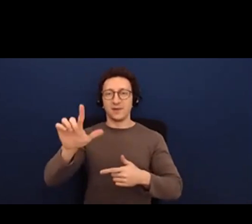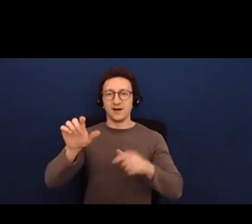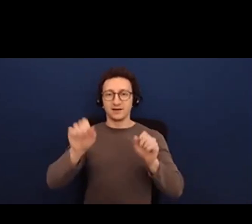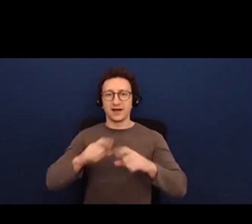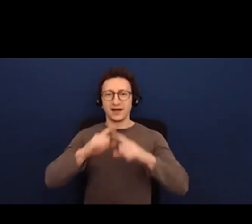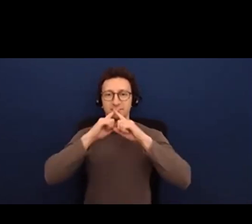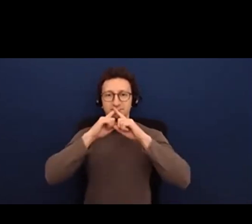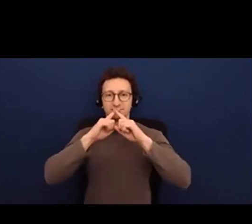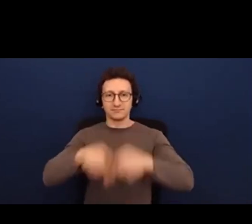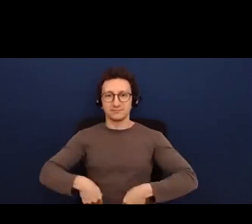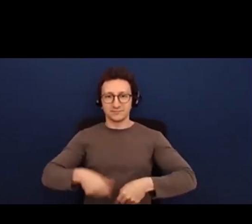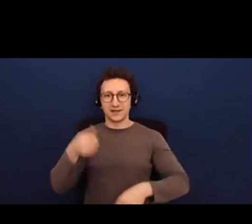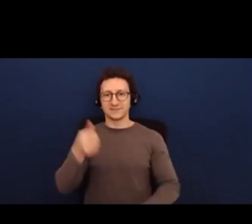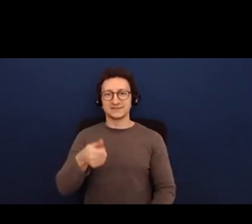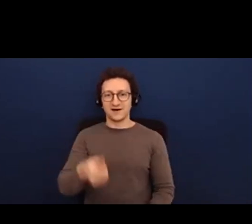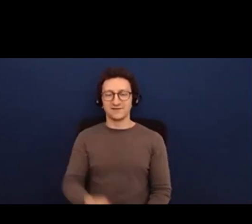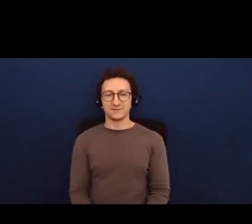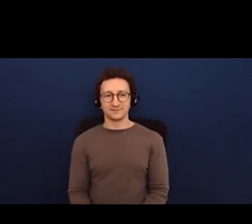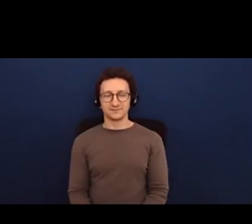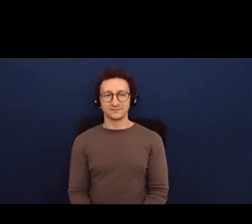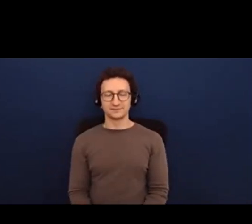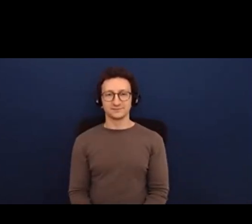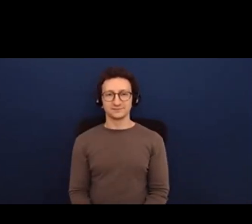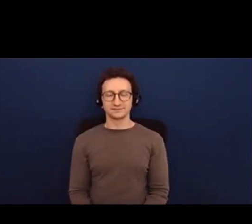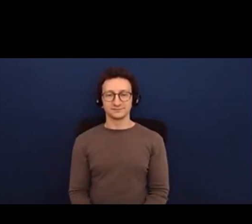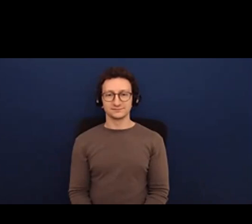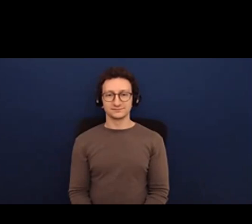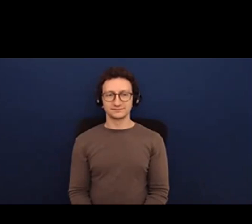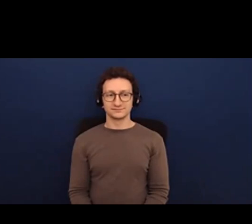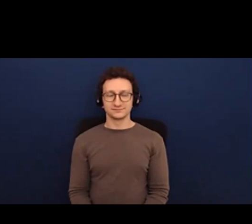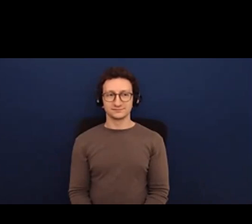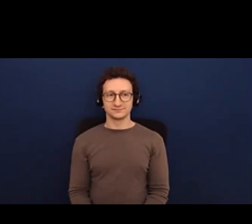Okay. Okay. So mute everybody.